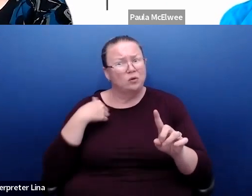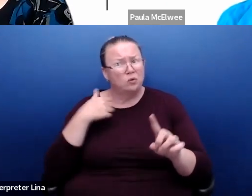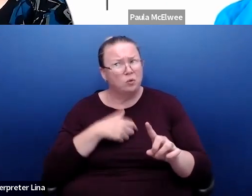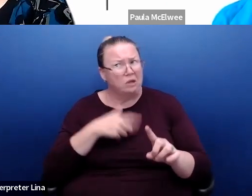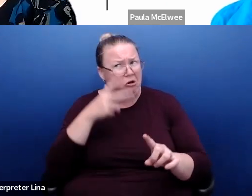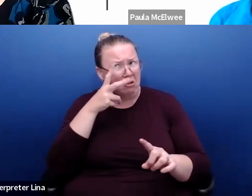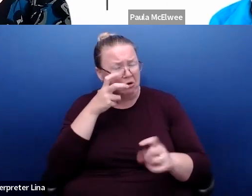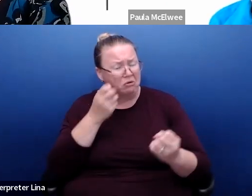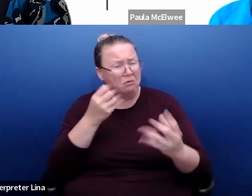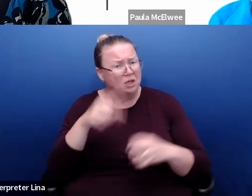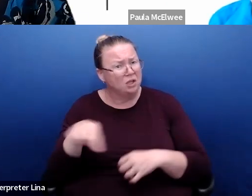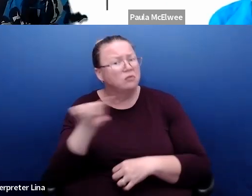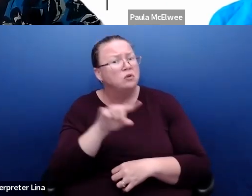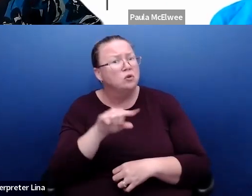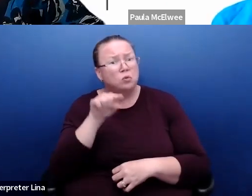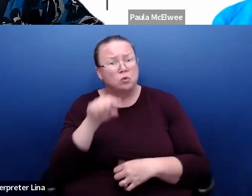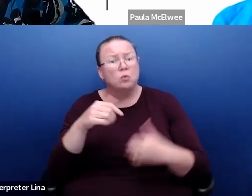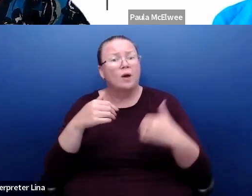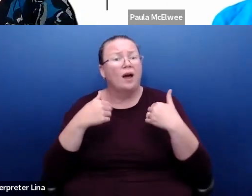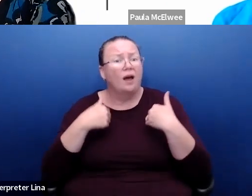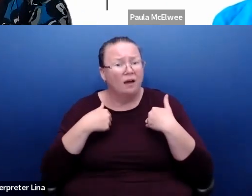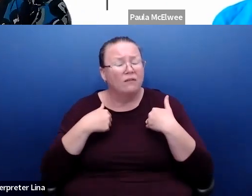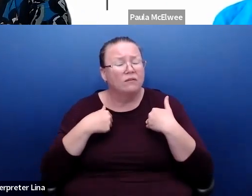of you that you have